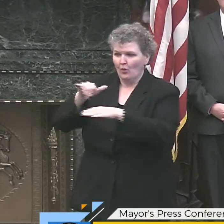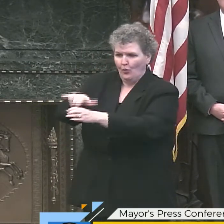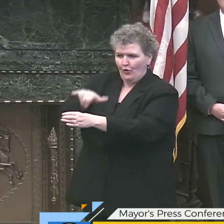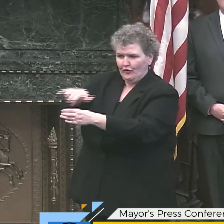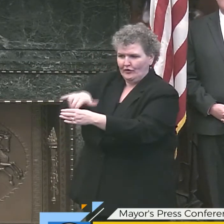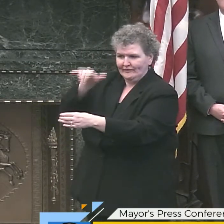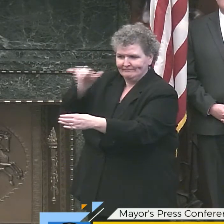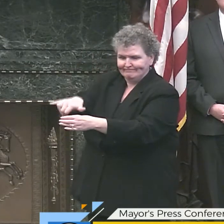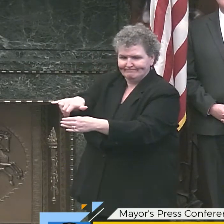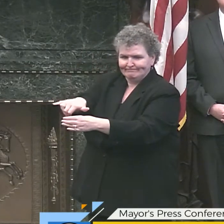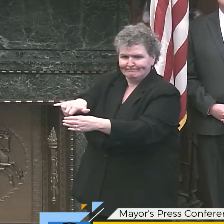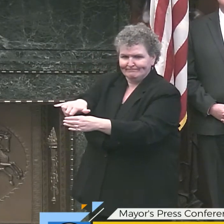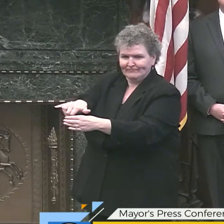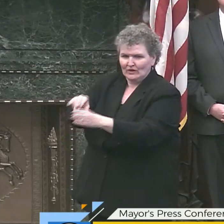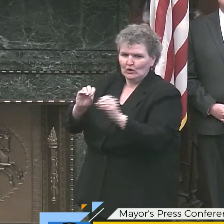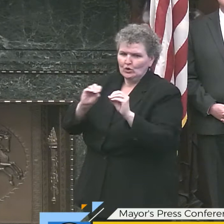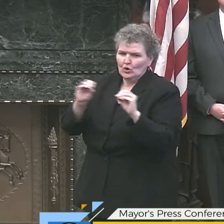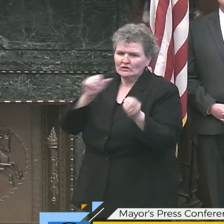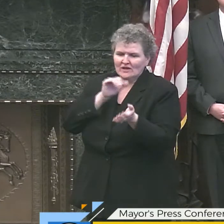in quarantine.